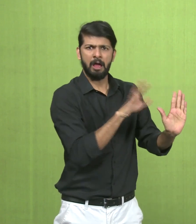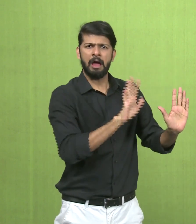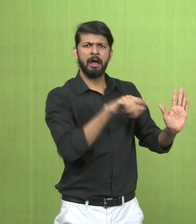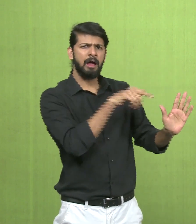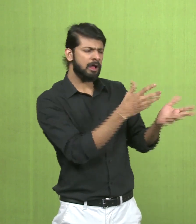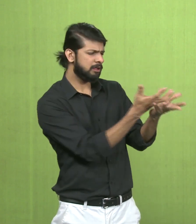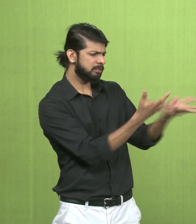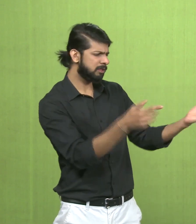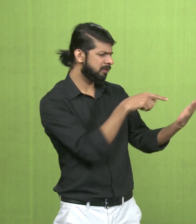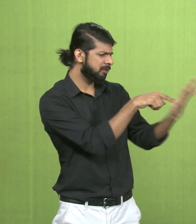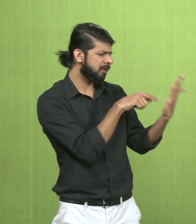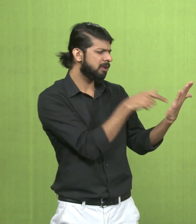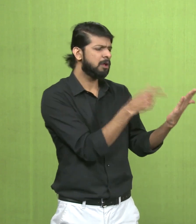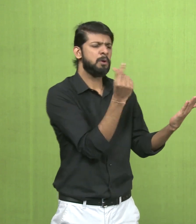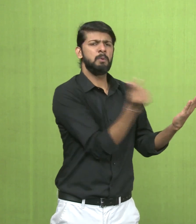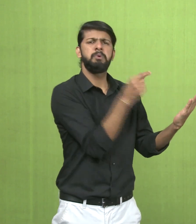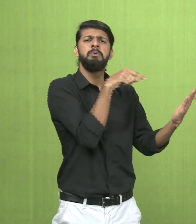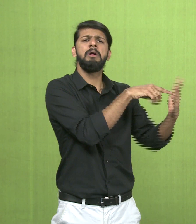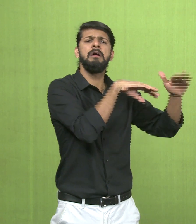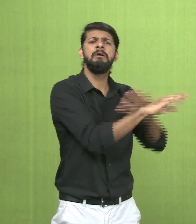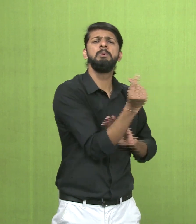used in still life?